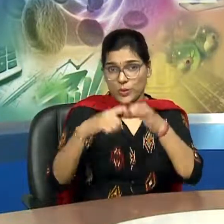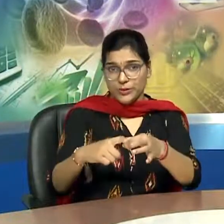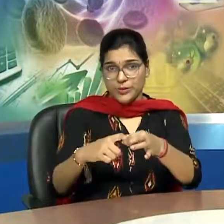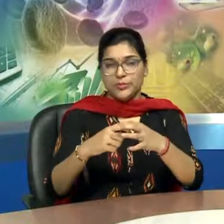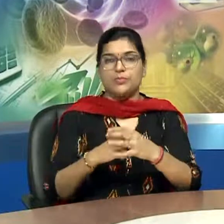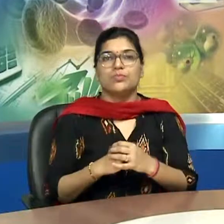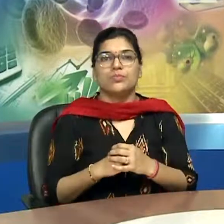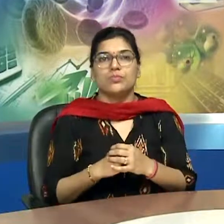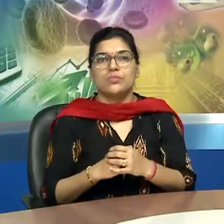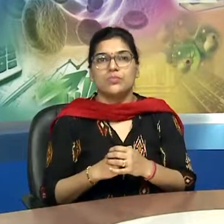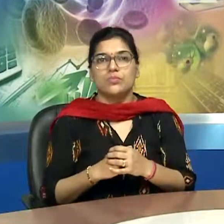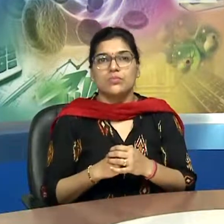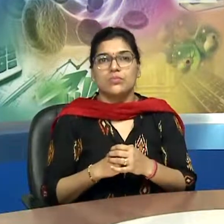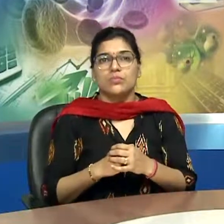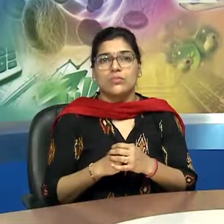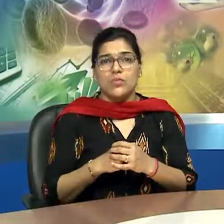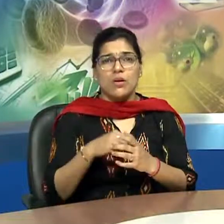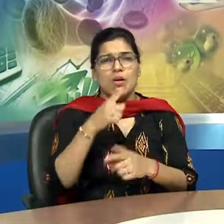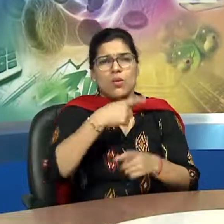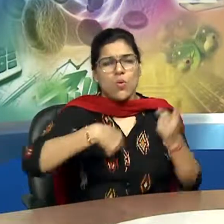Question number 5.